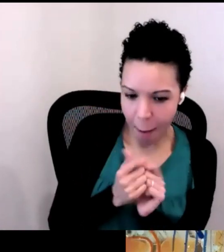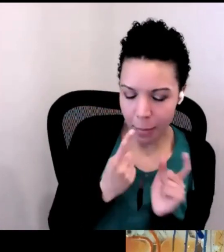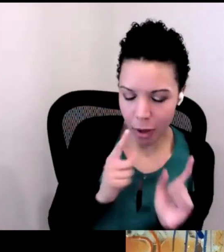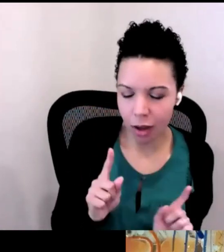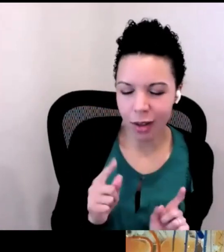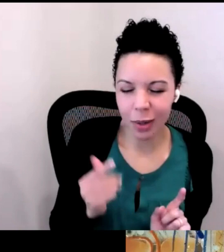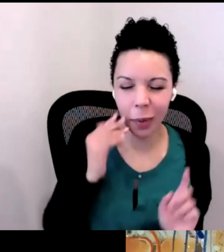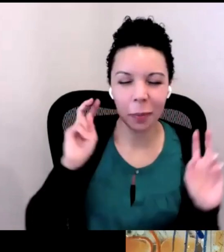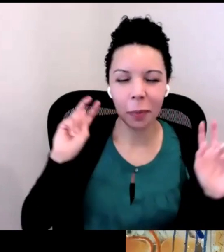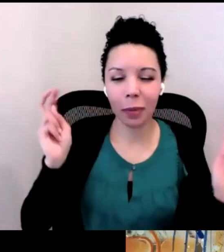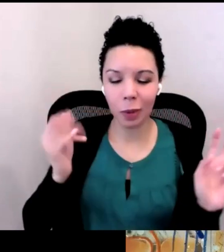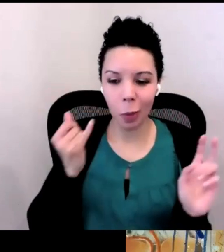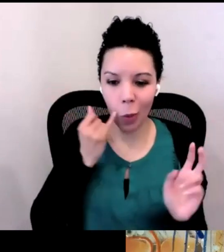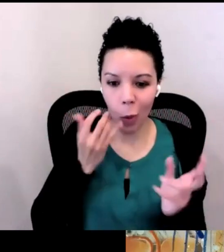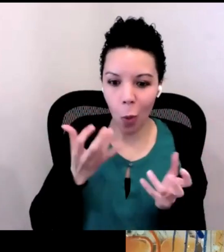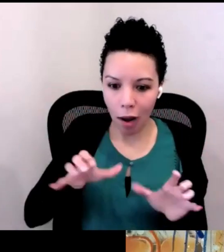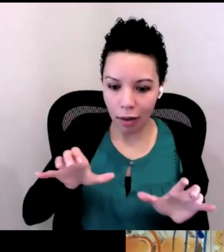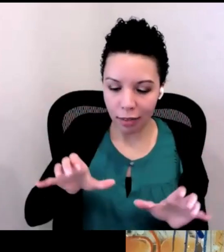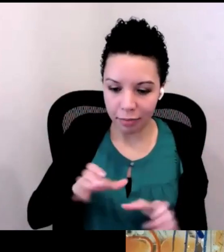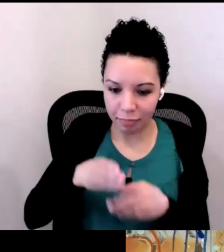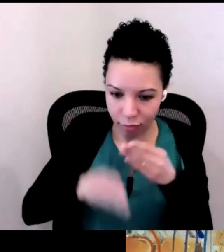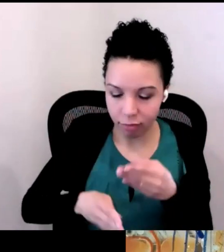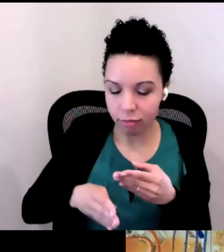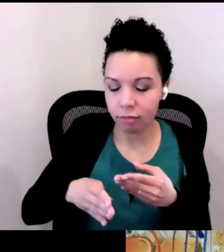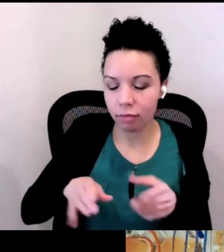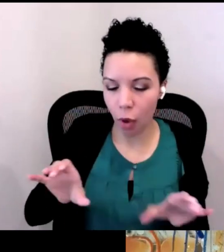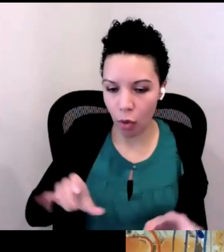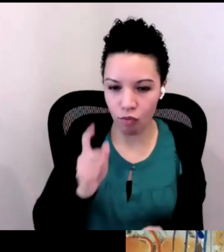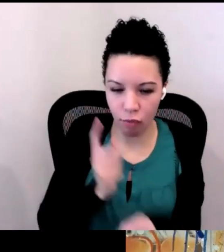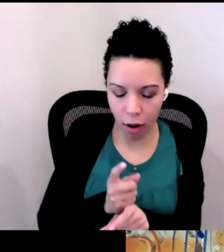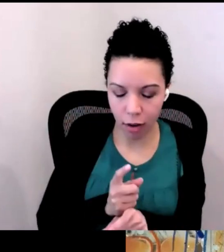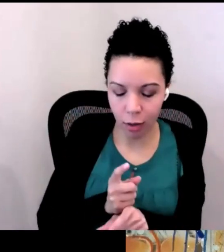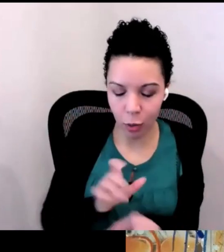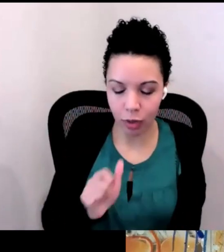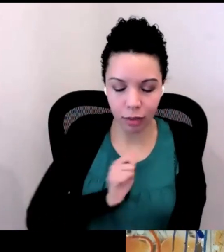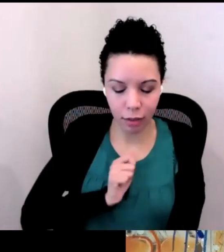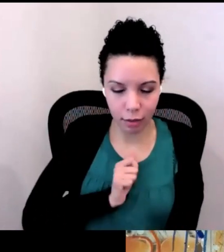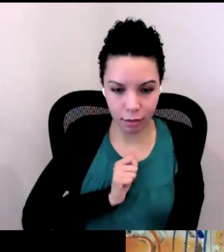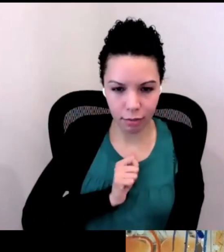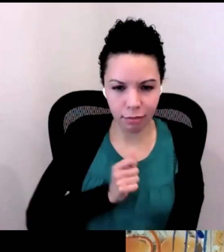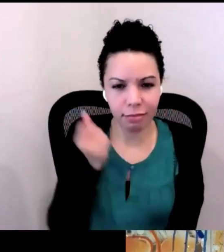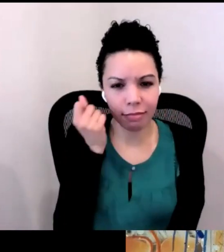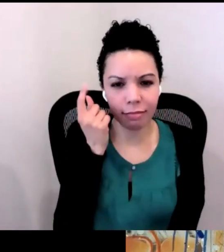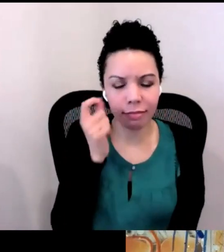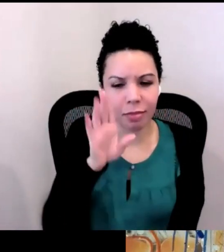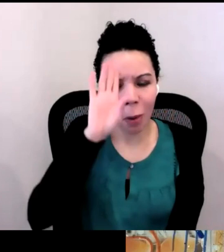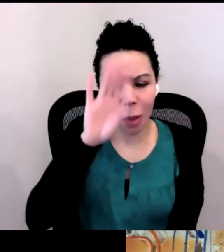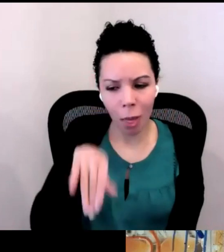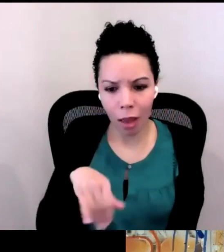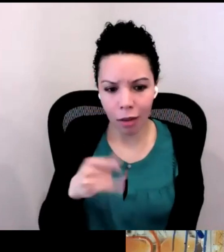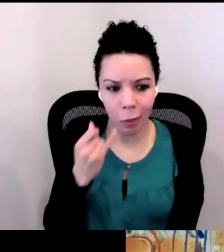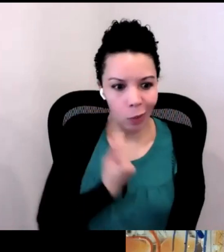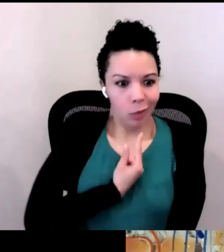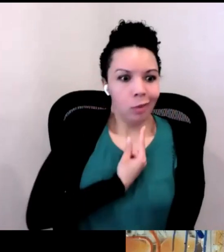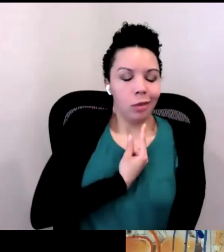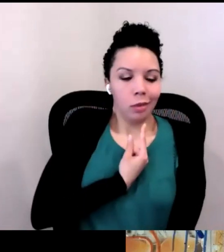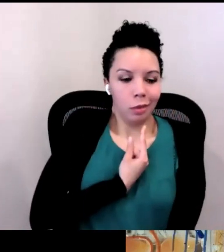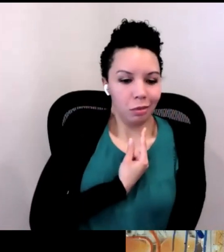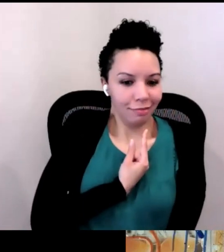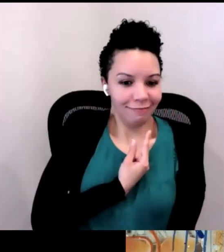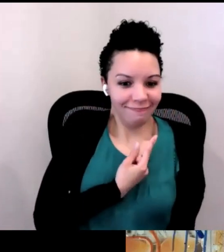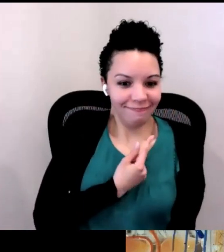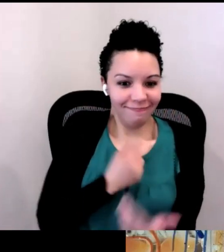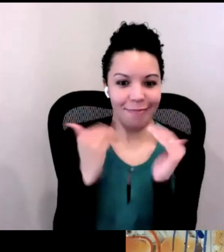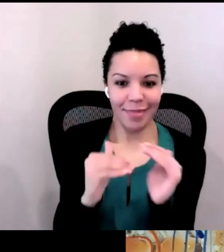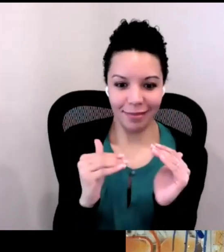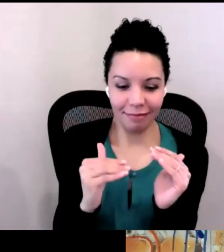right, you do it yourself, right? But you know that your business can only go so far if it's just you. So when you